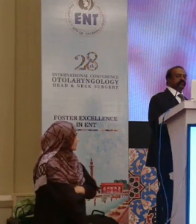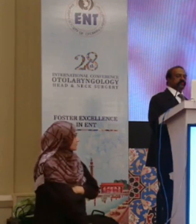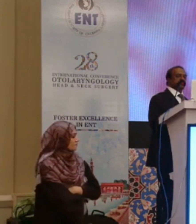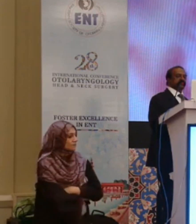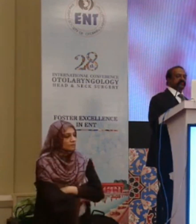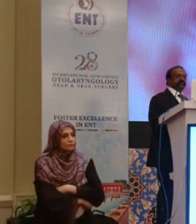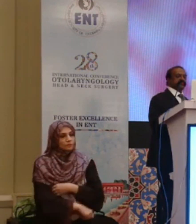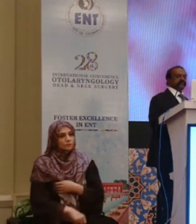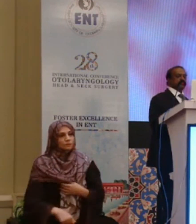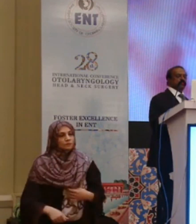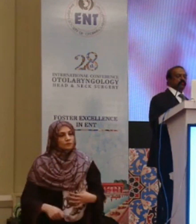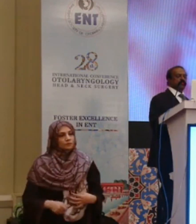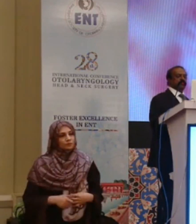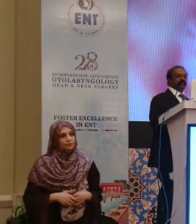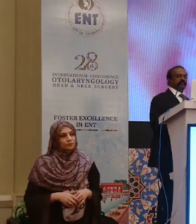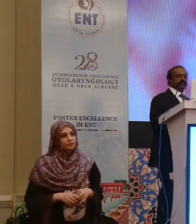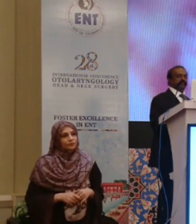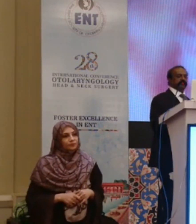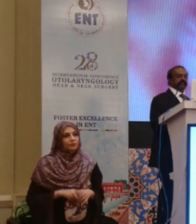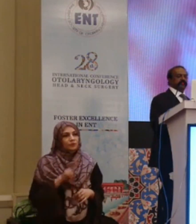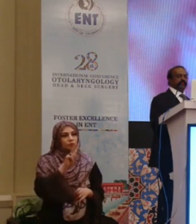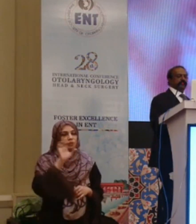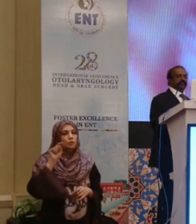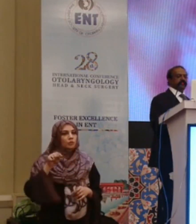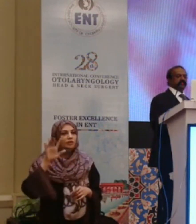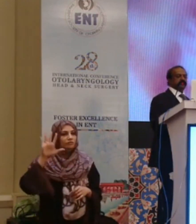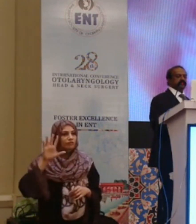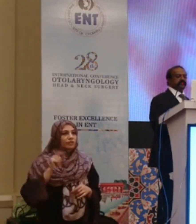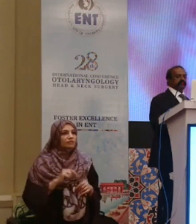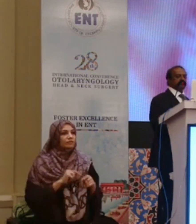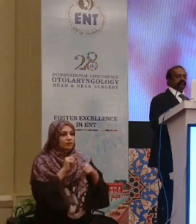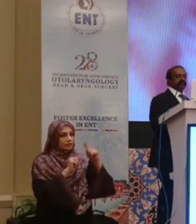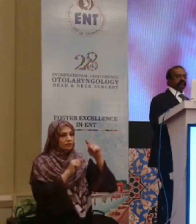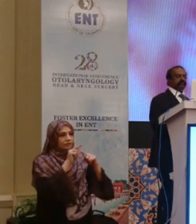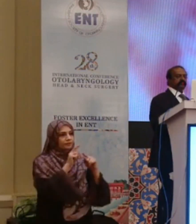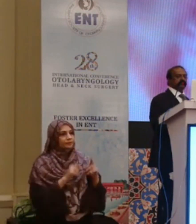This is the 45 degrees, 0.5 mm peak. I can do this.